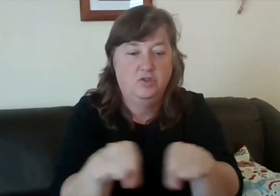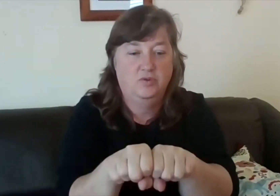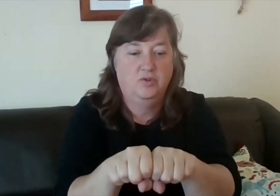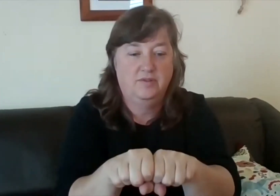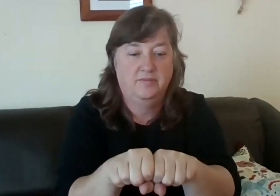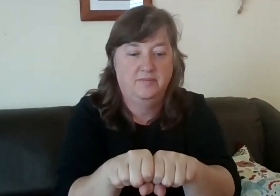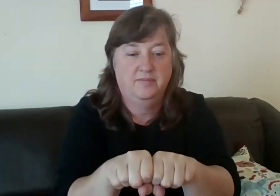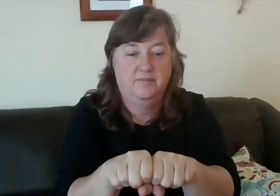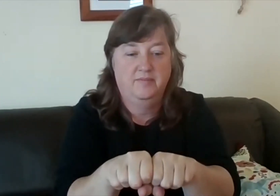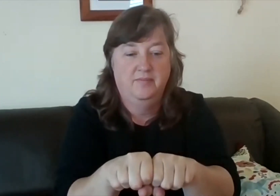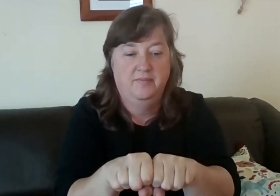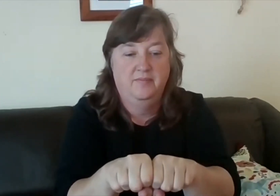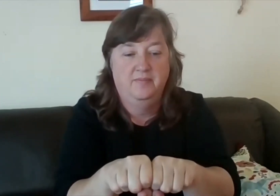Shoes.